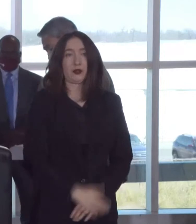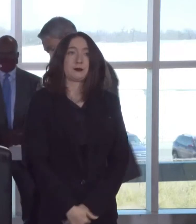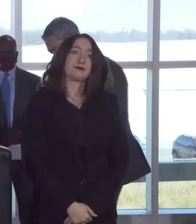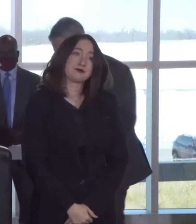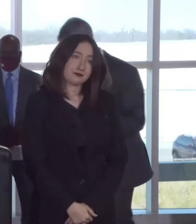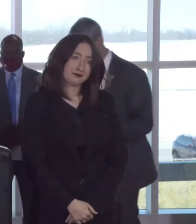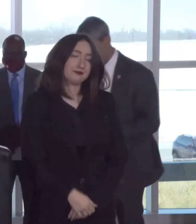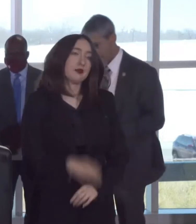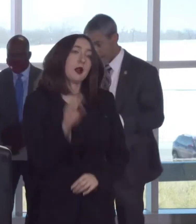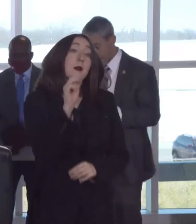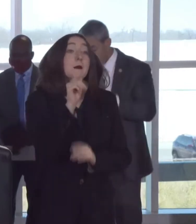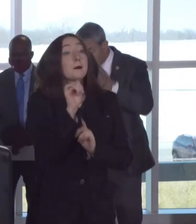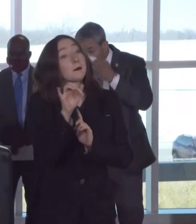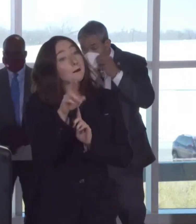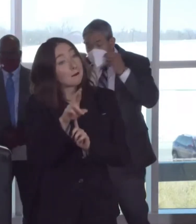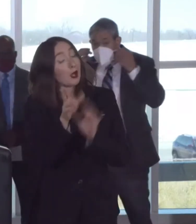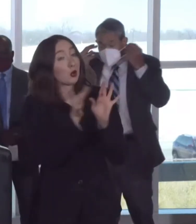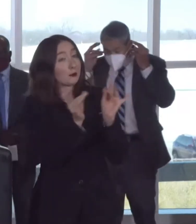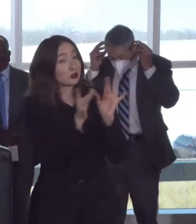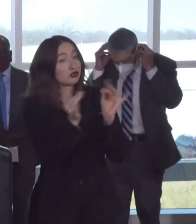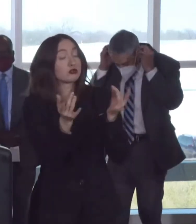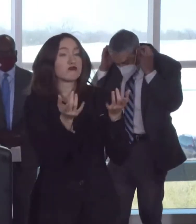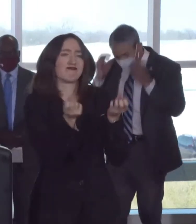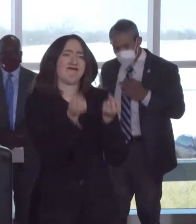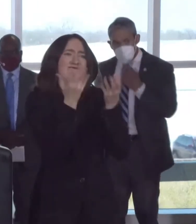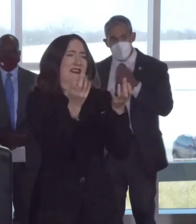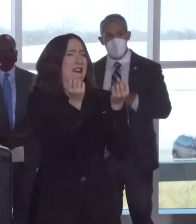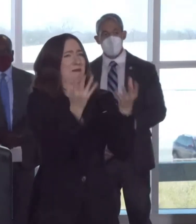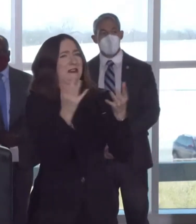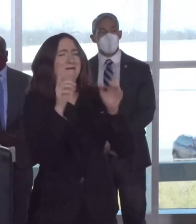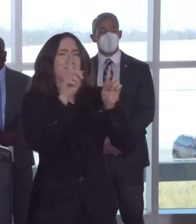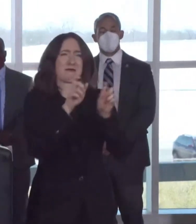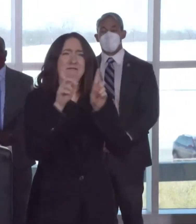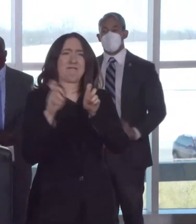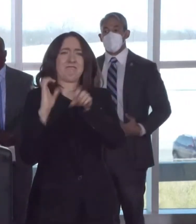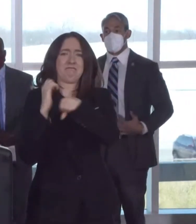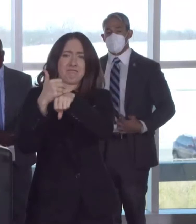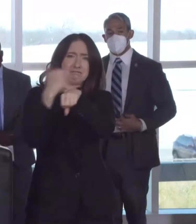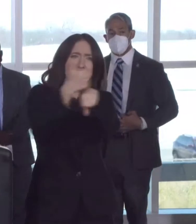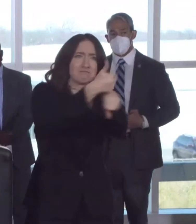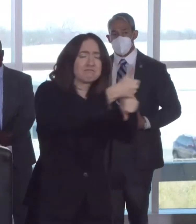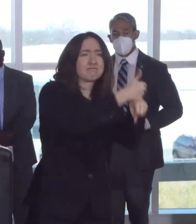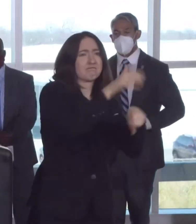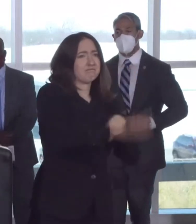As the mayor said, we've got a number of testing sites throughout the community.